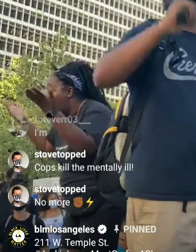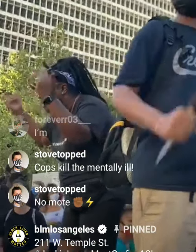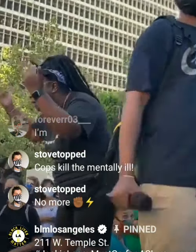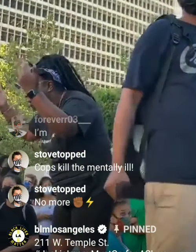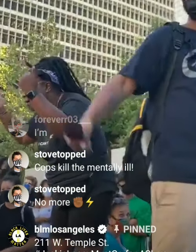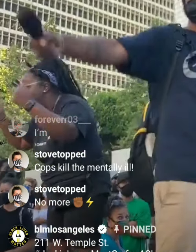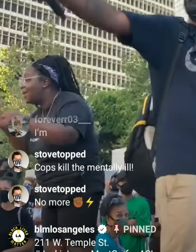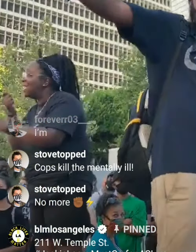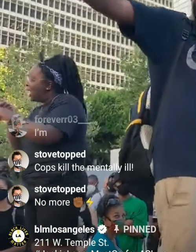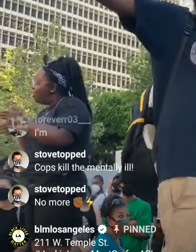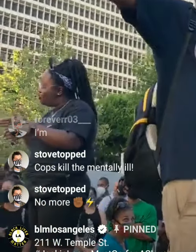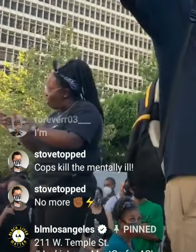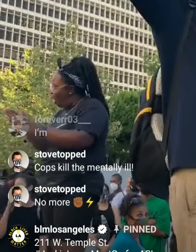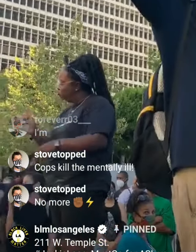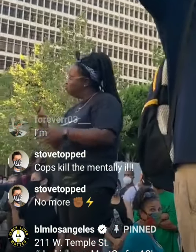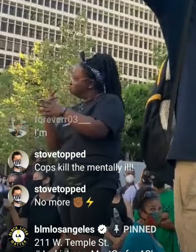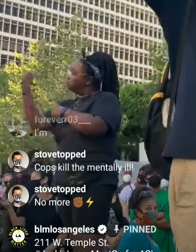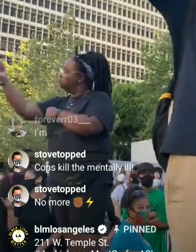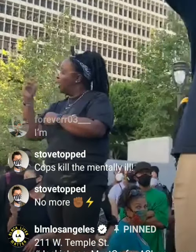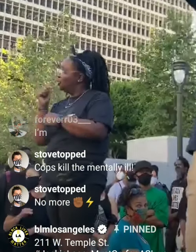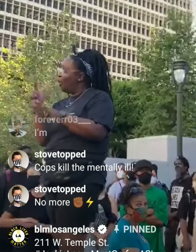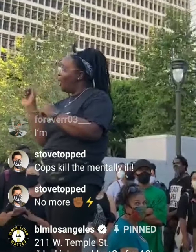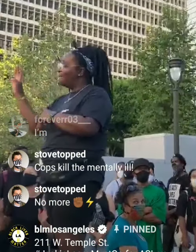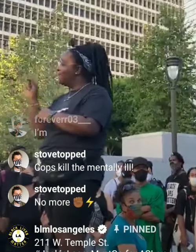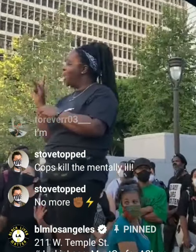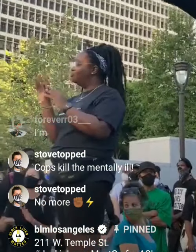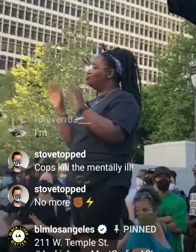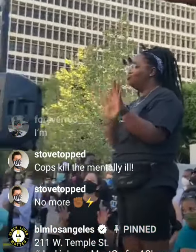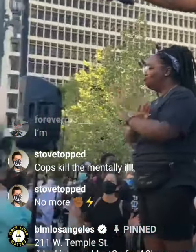me, if you have to keep me small, if you would just